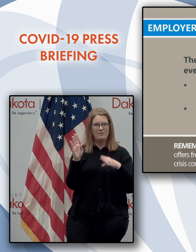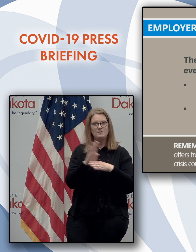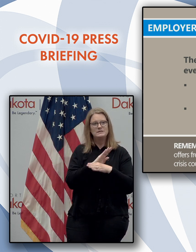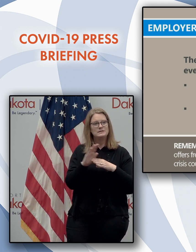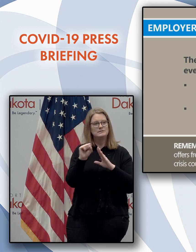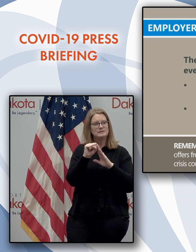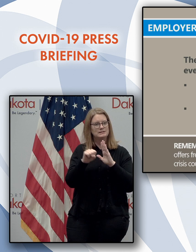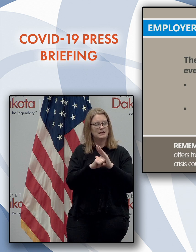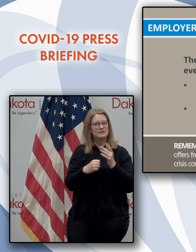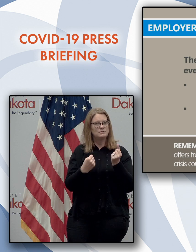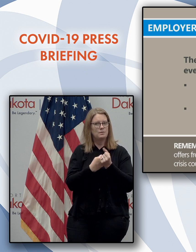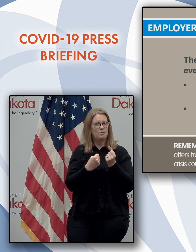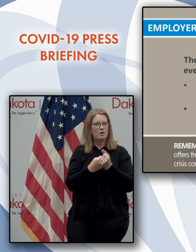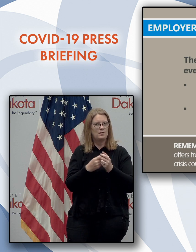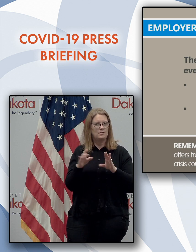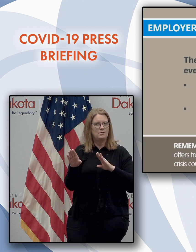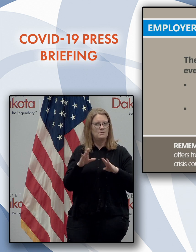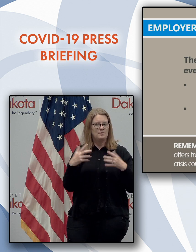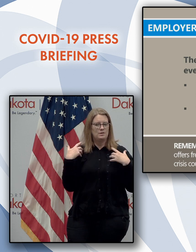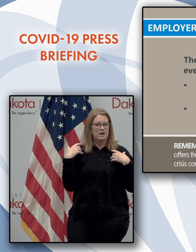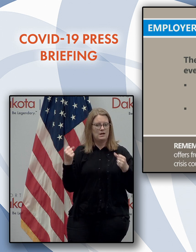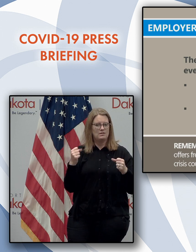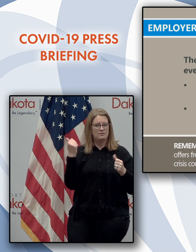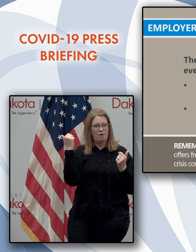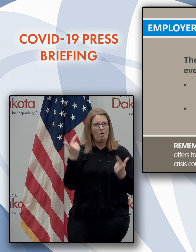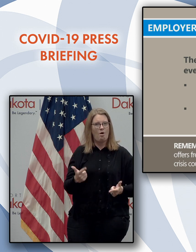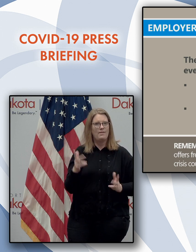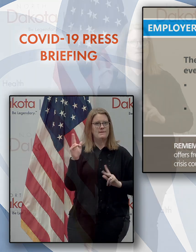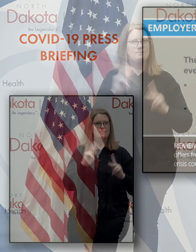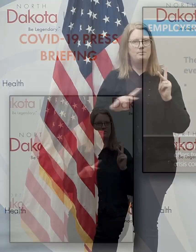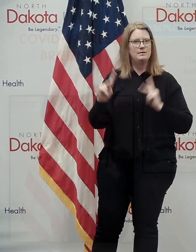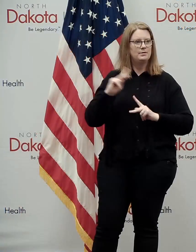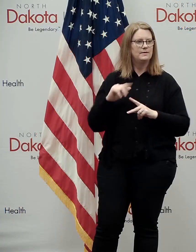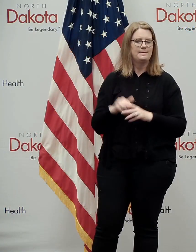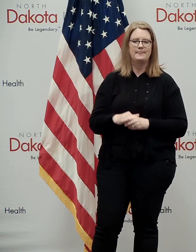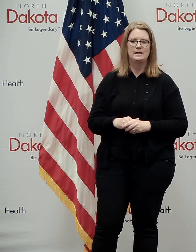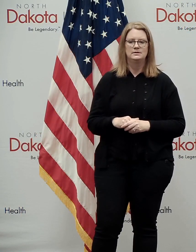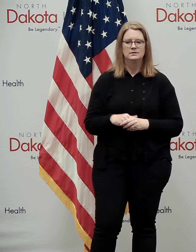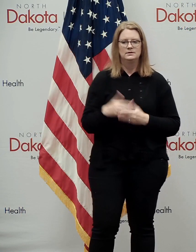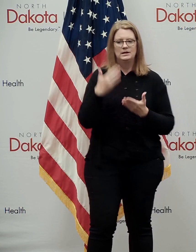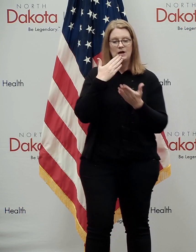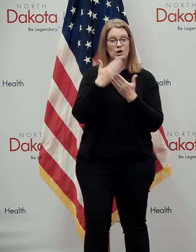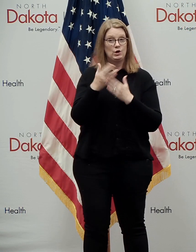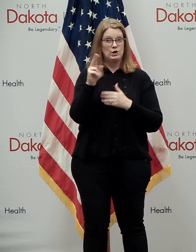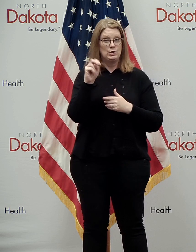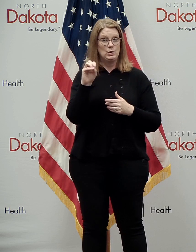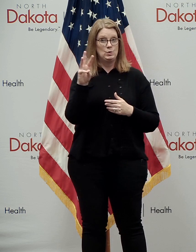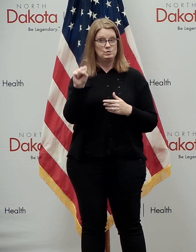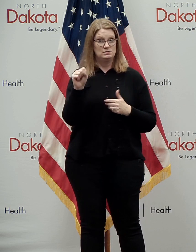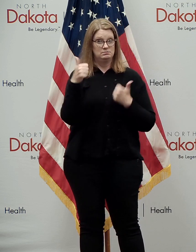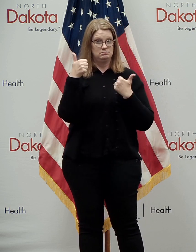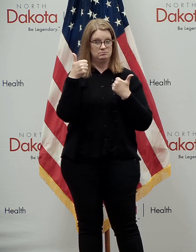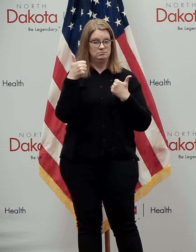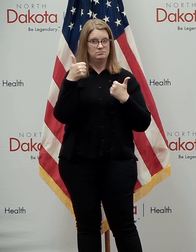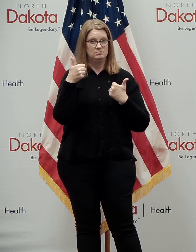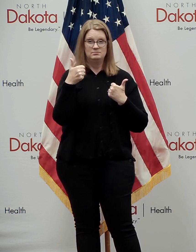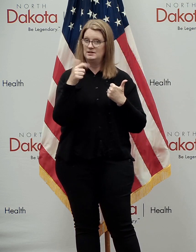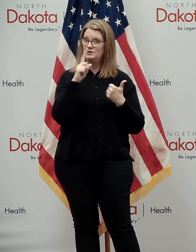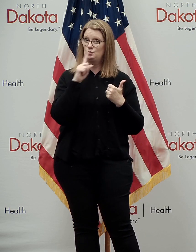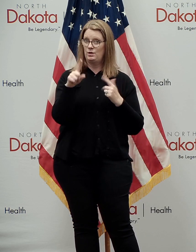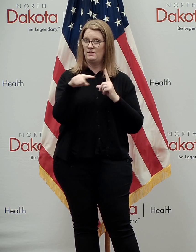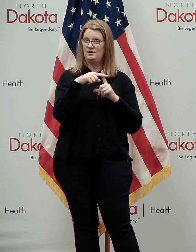state supporting the behavioral health of your employees. Our good news for the day is some very good